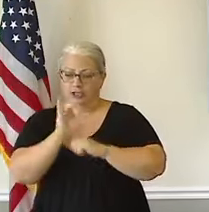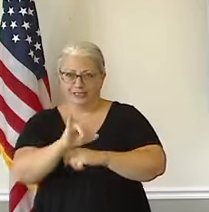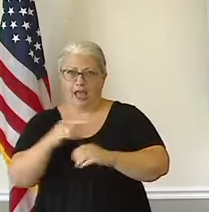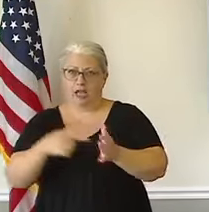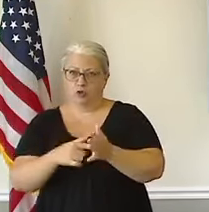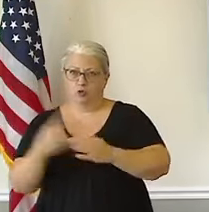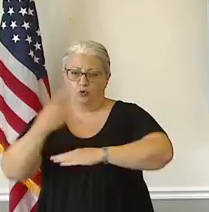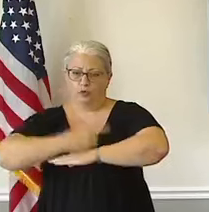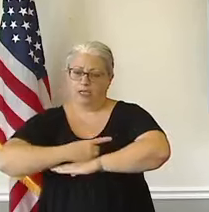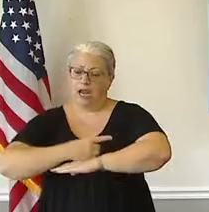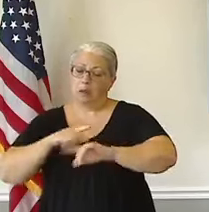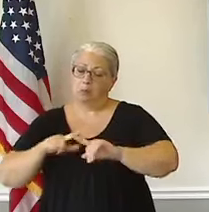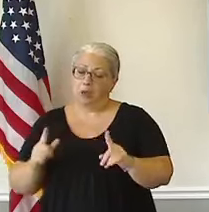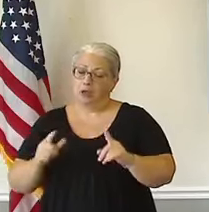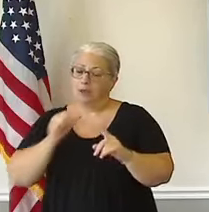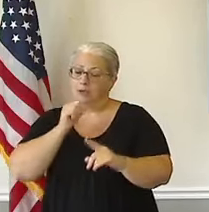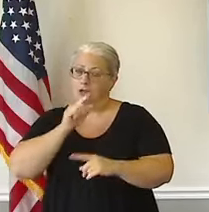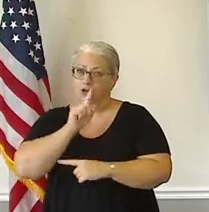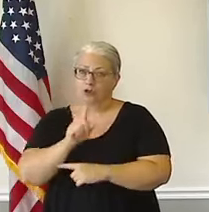monumental proportions to engage